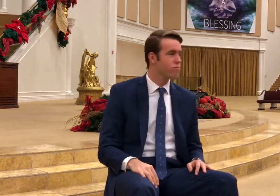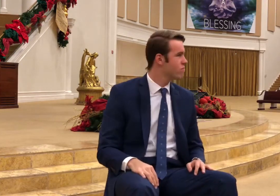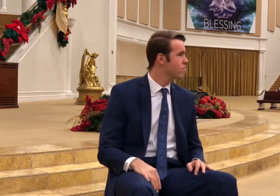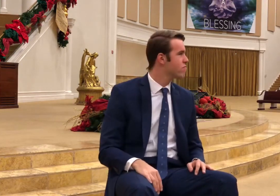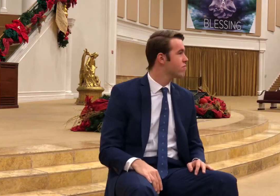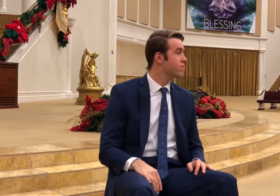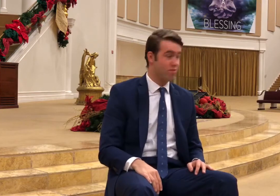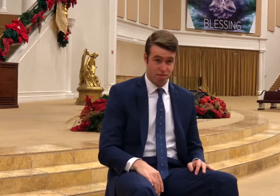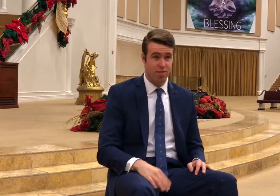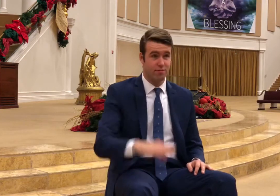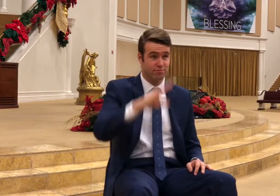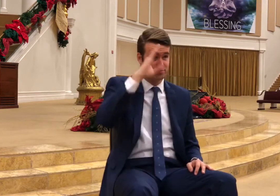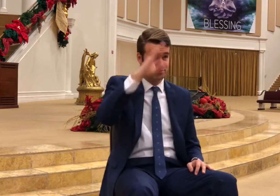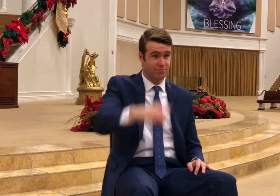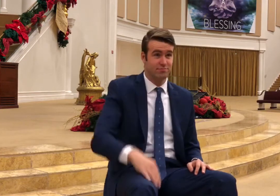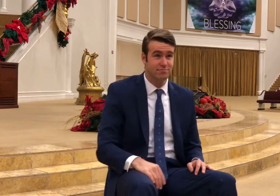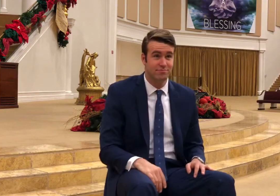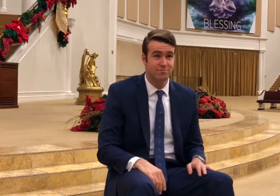Yes, sir.